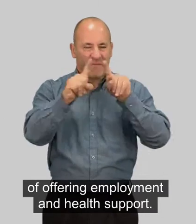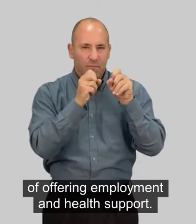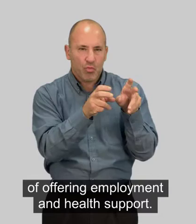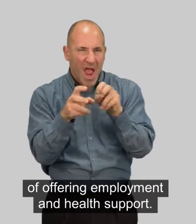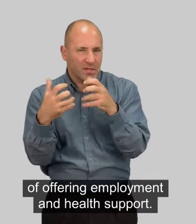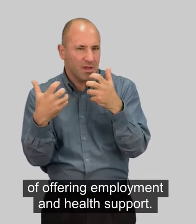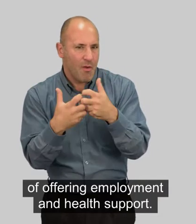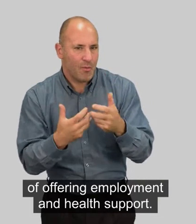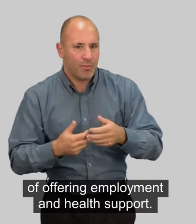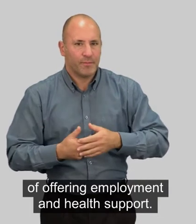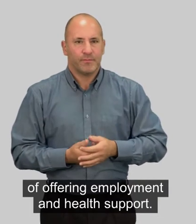support.